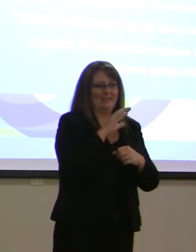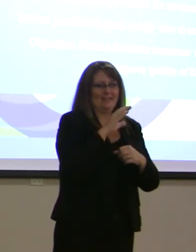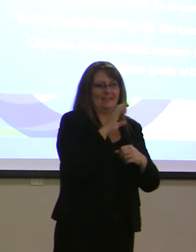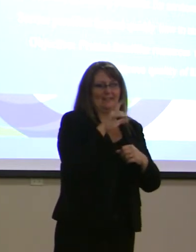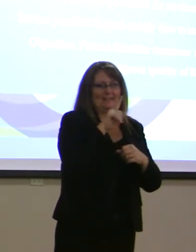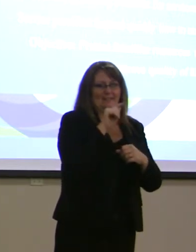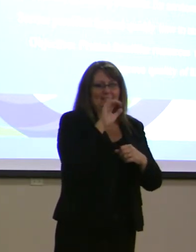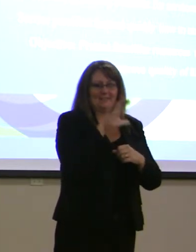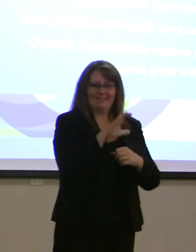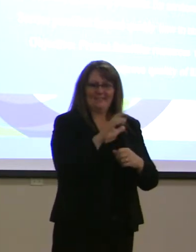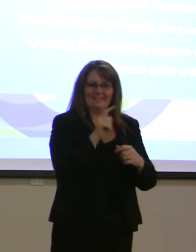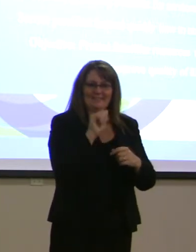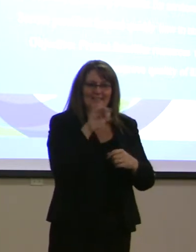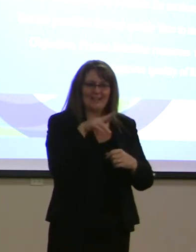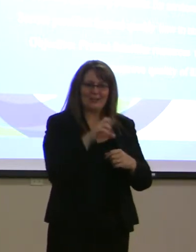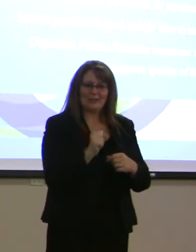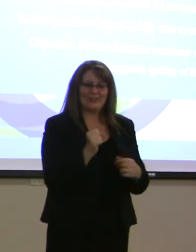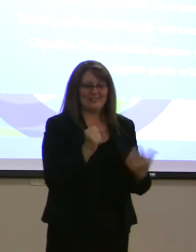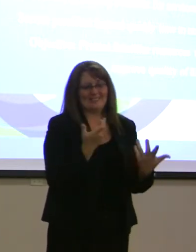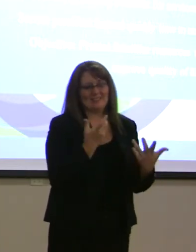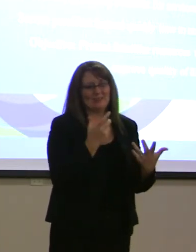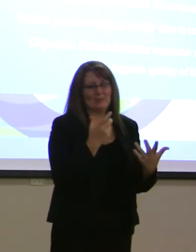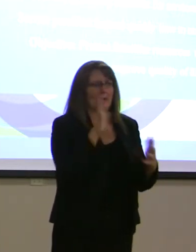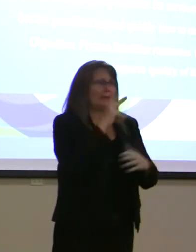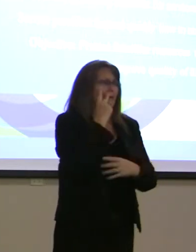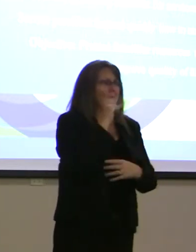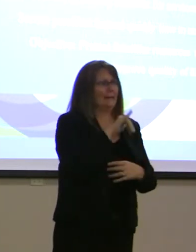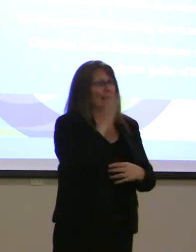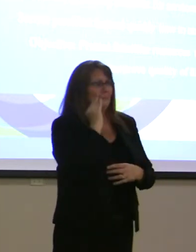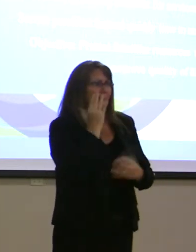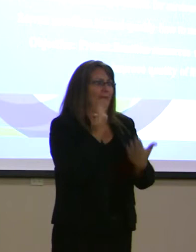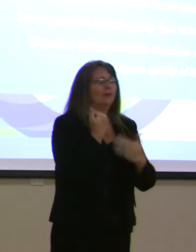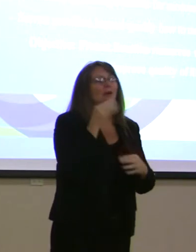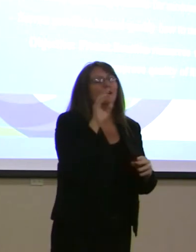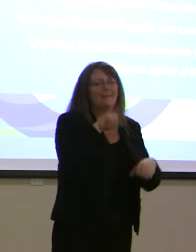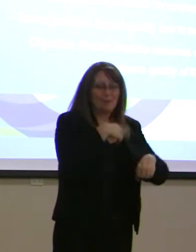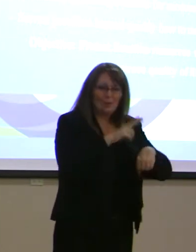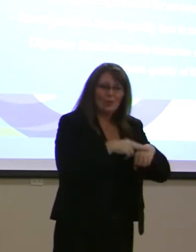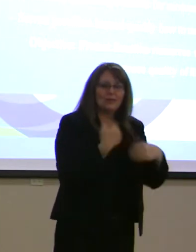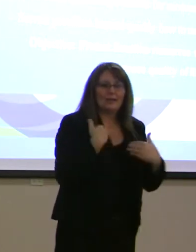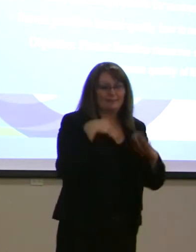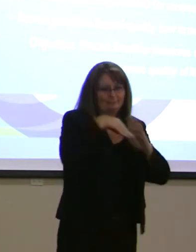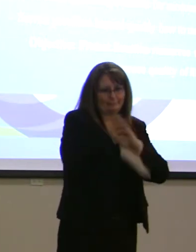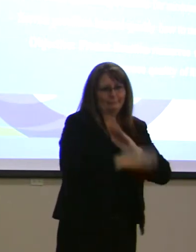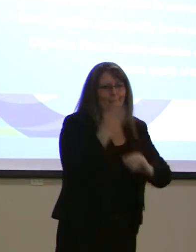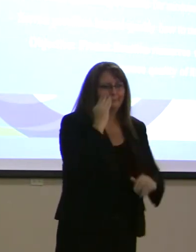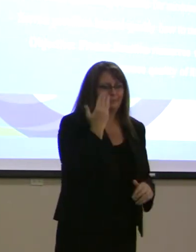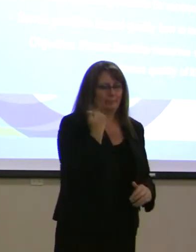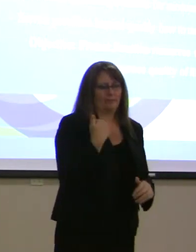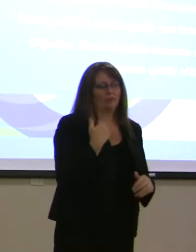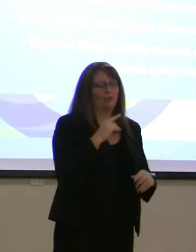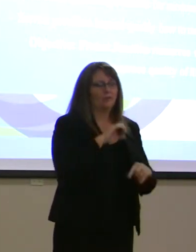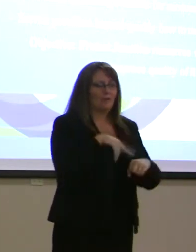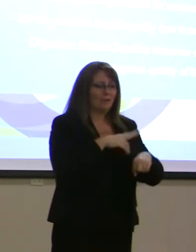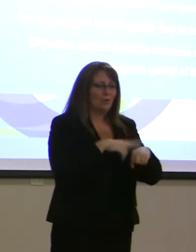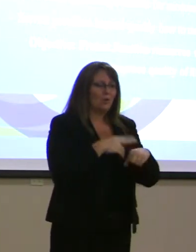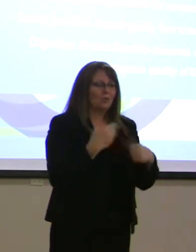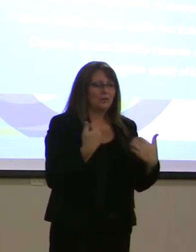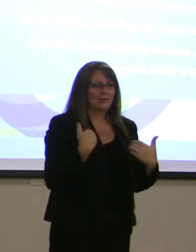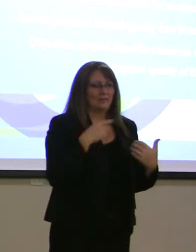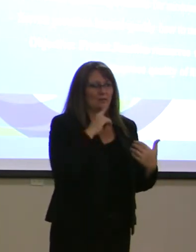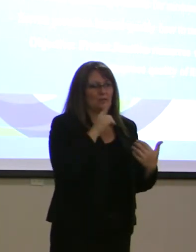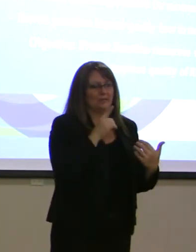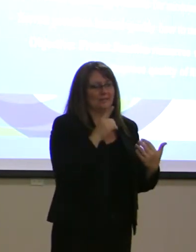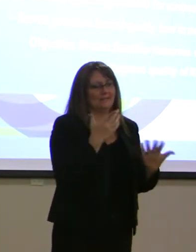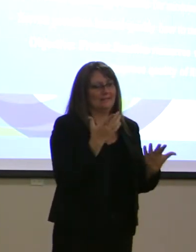saying we've never seen anything like this. Of course we have, of course you have too. But the problem is we have had quite a